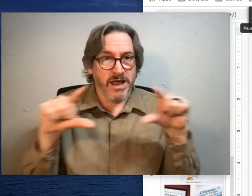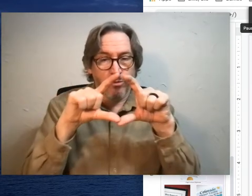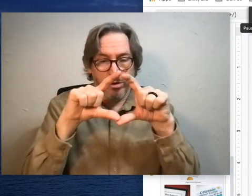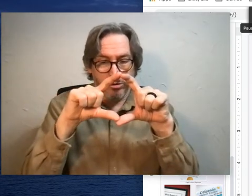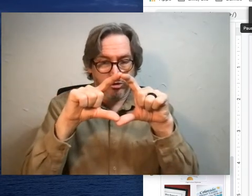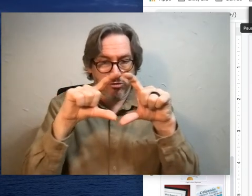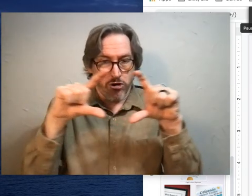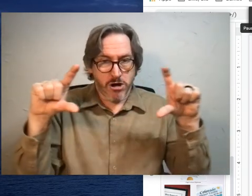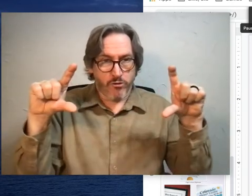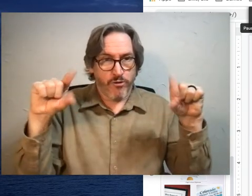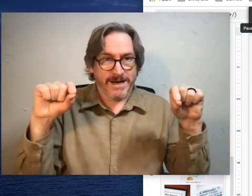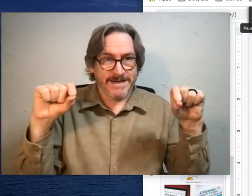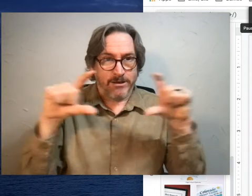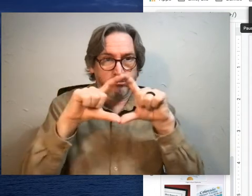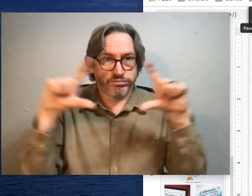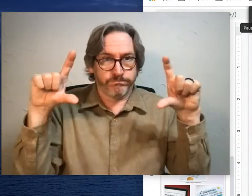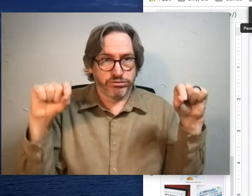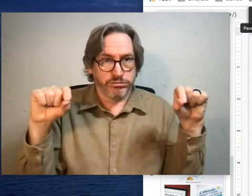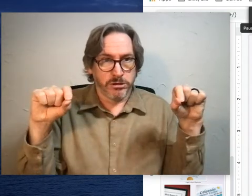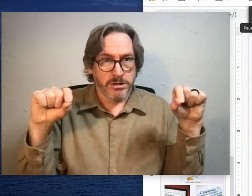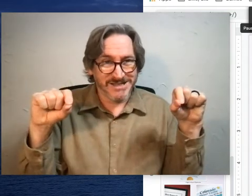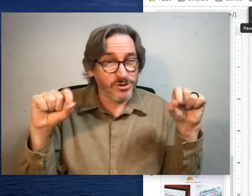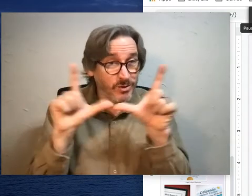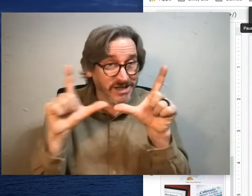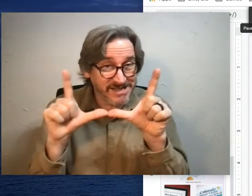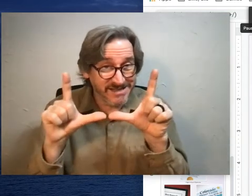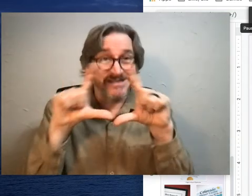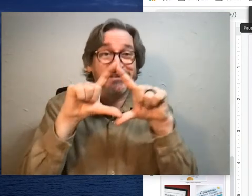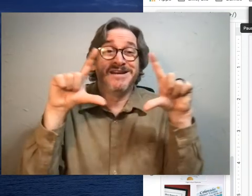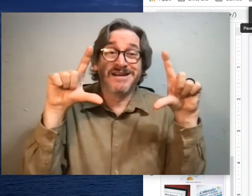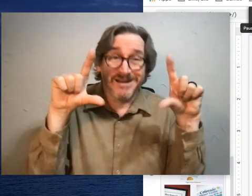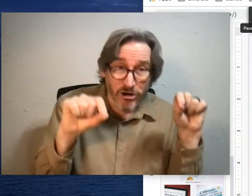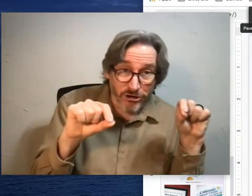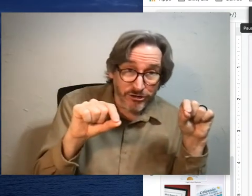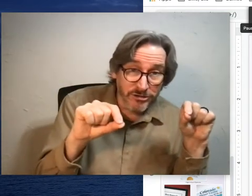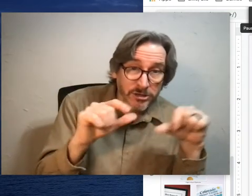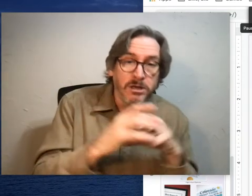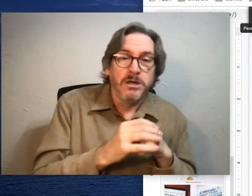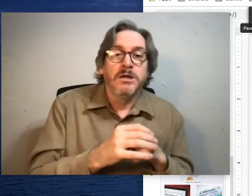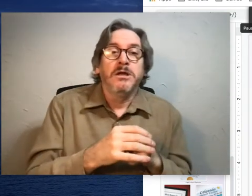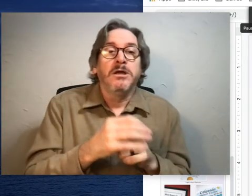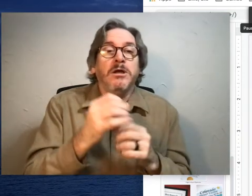card. And we will draw a rectangle as opposed to a license card.